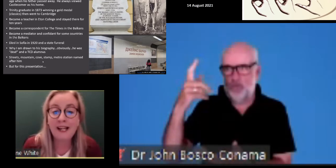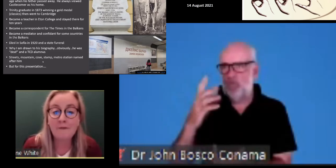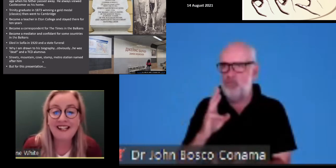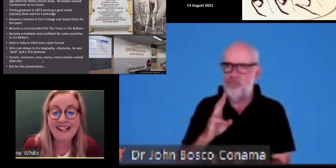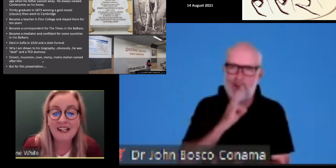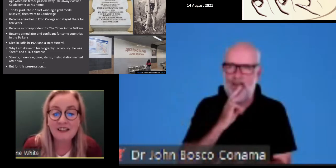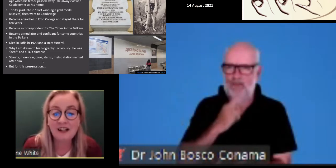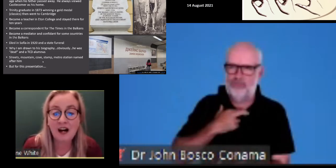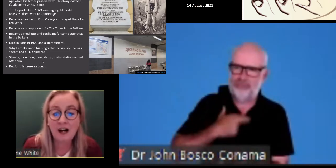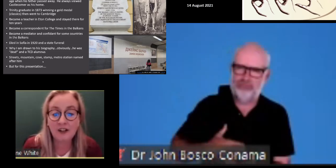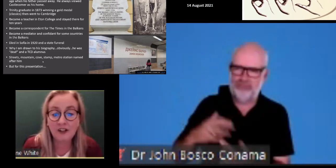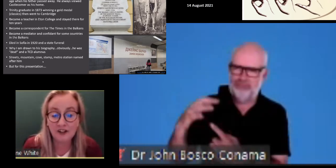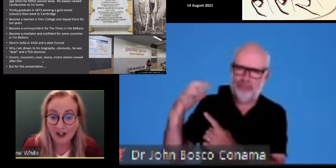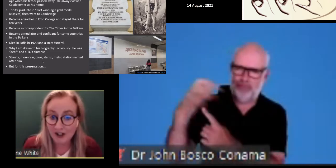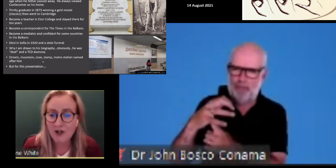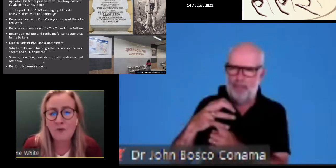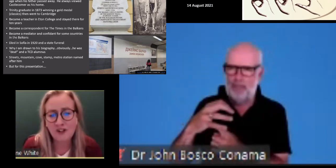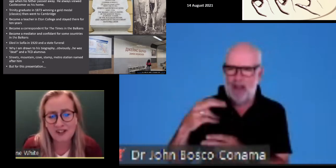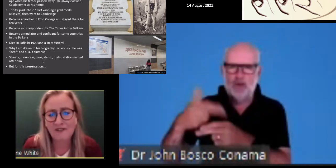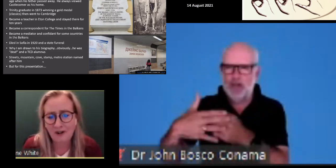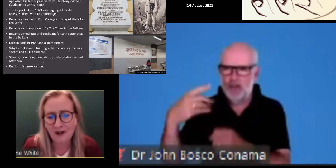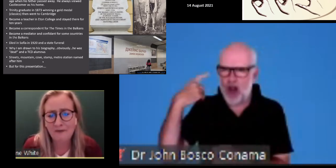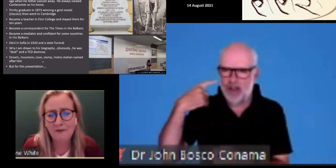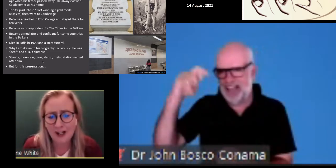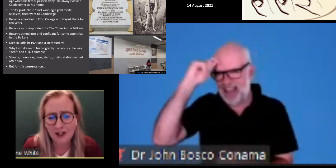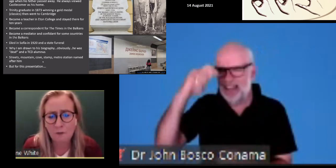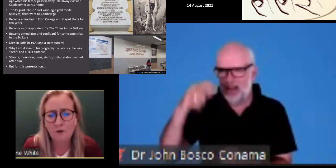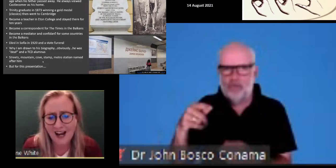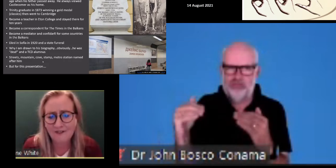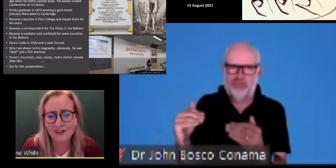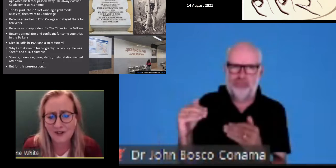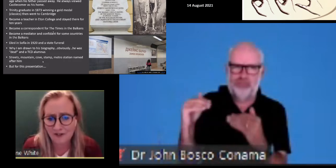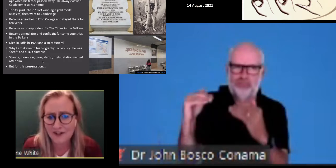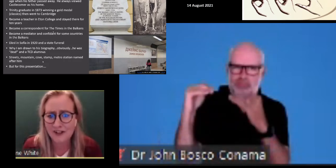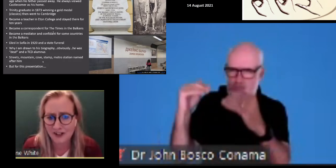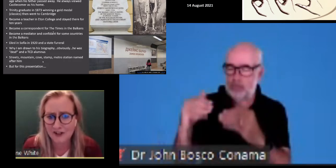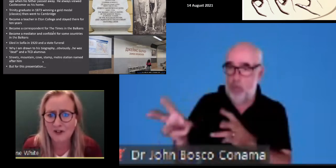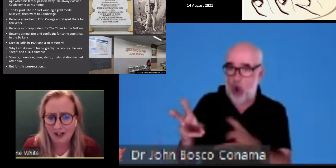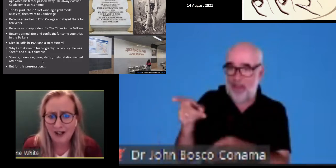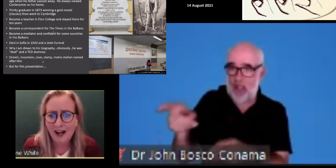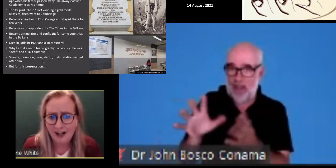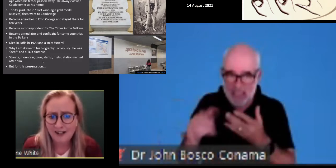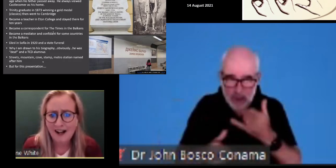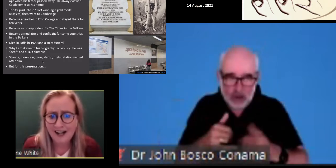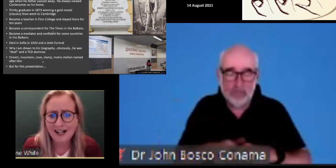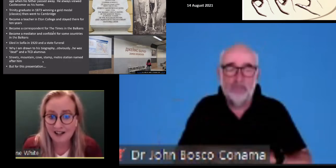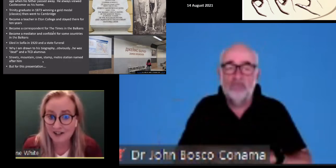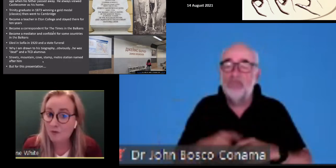became an Eton College, which is a very rich private university. So high echelons, worked